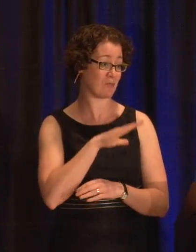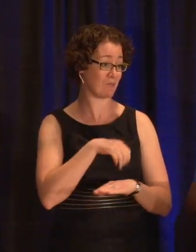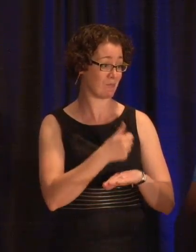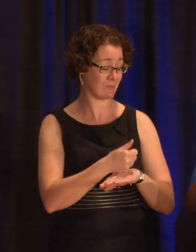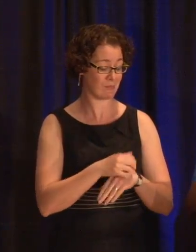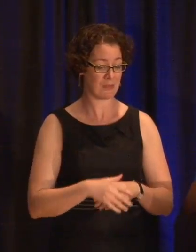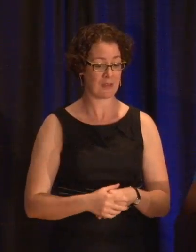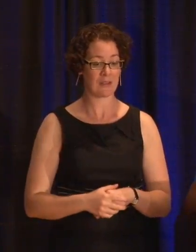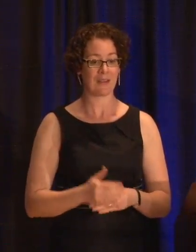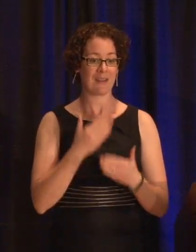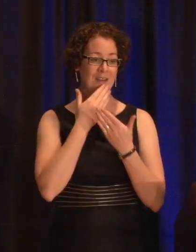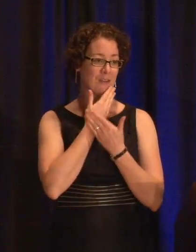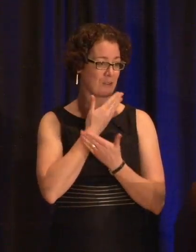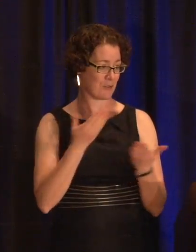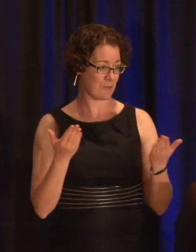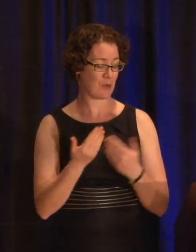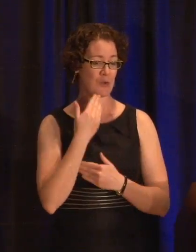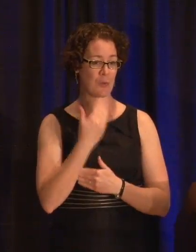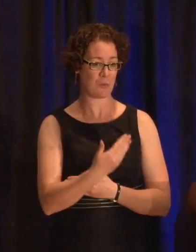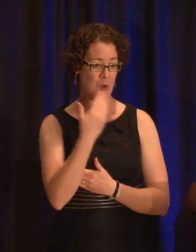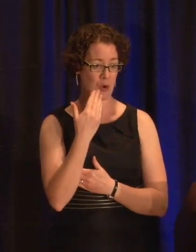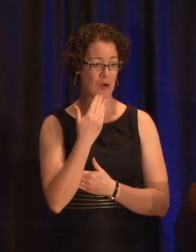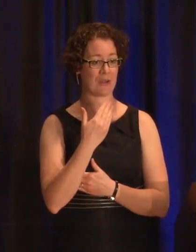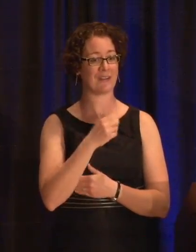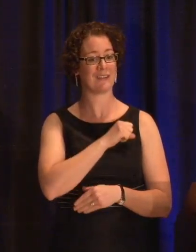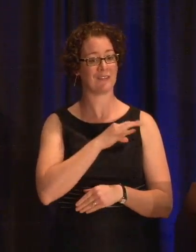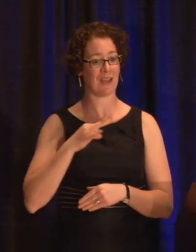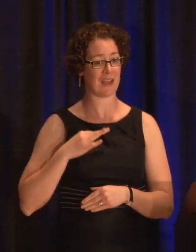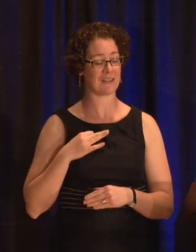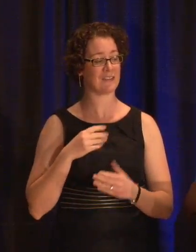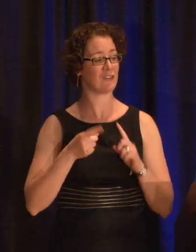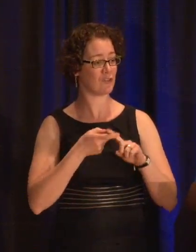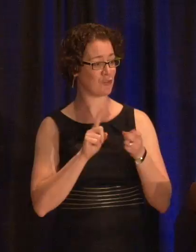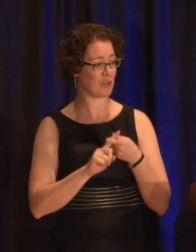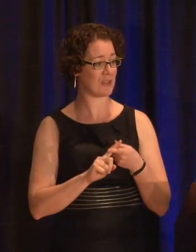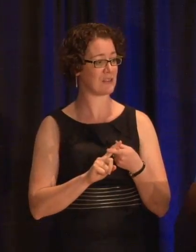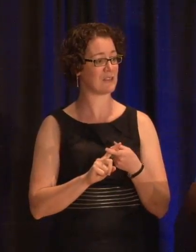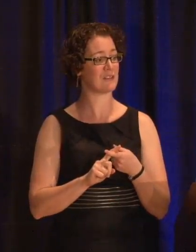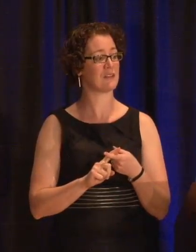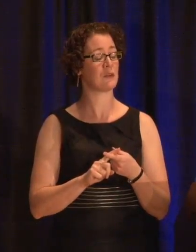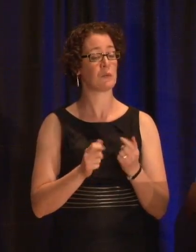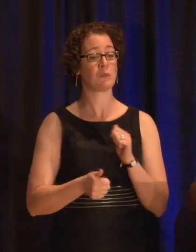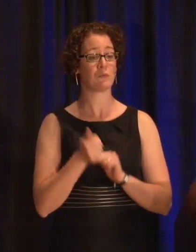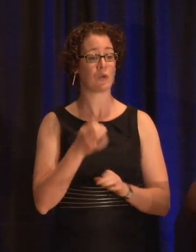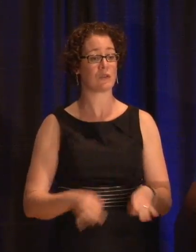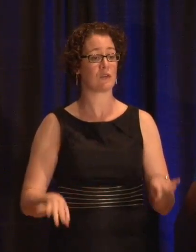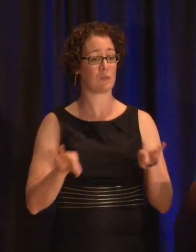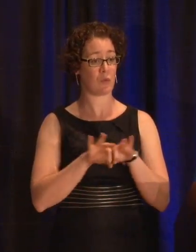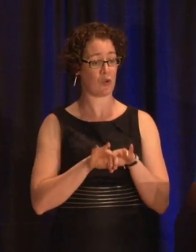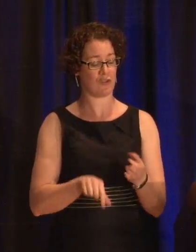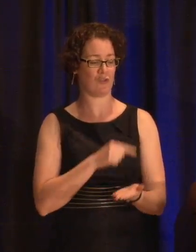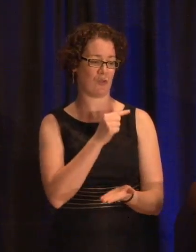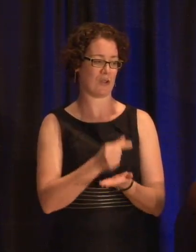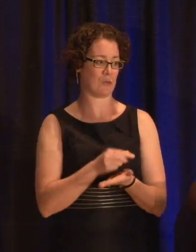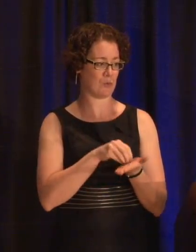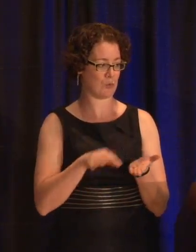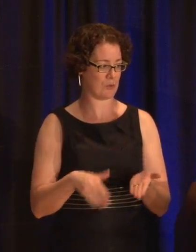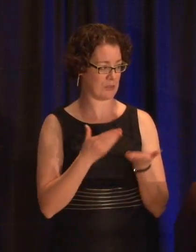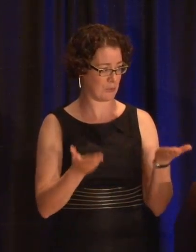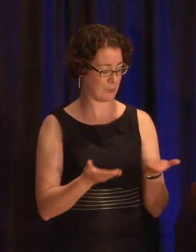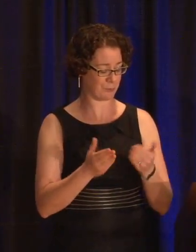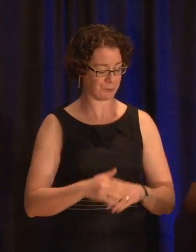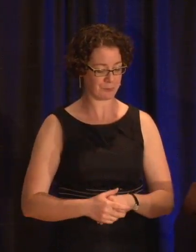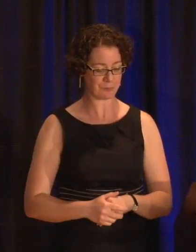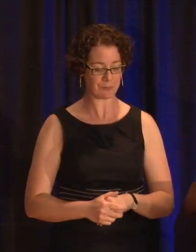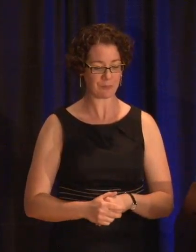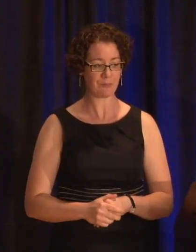Good morning, distinguished guests, faculty, family members, friends, but most importantly, fellow graduates.